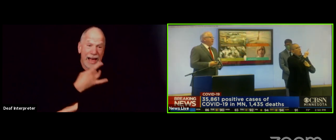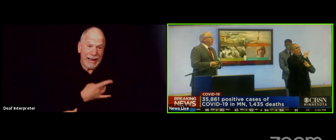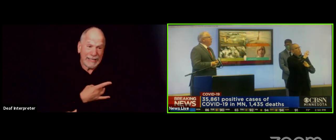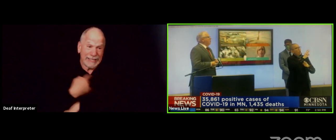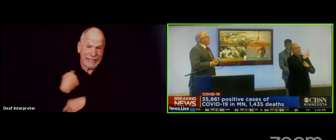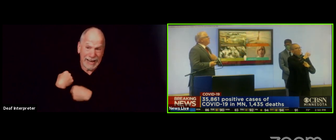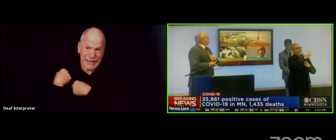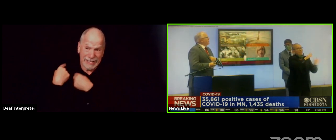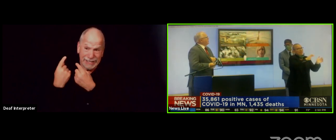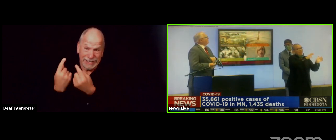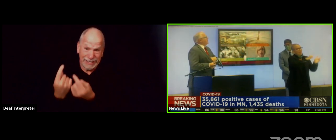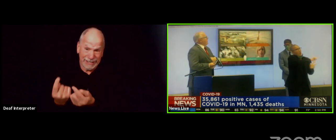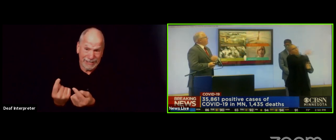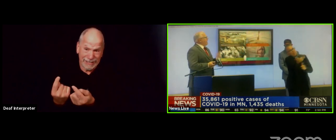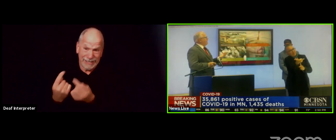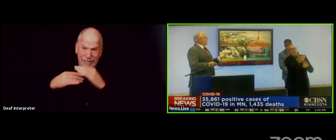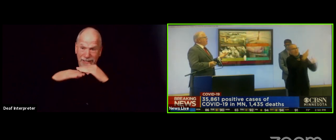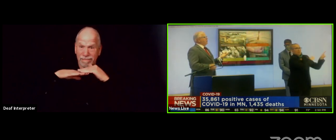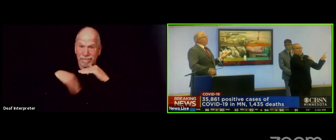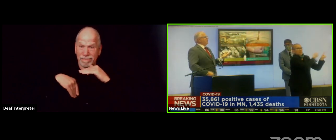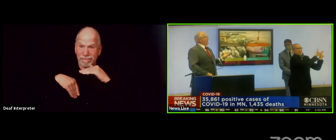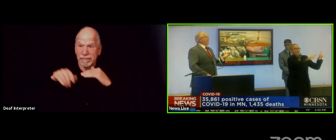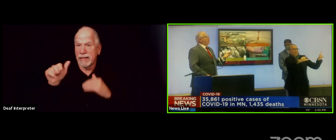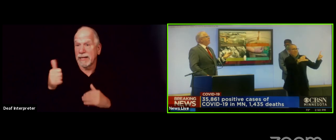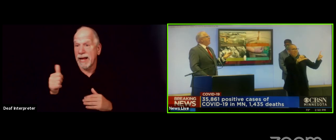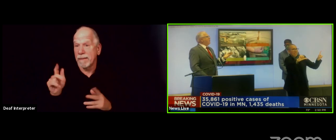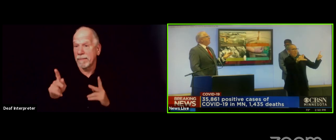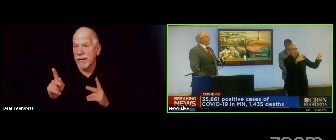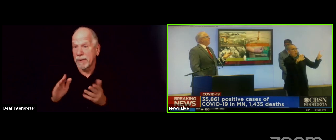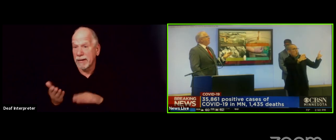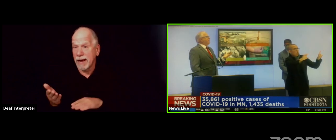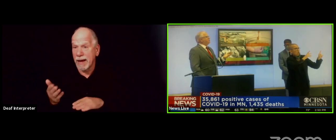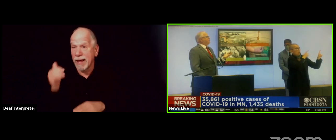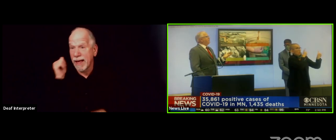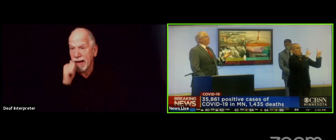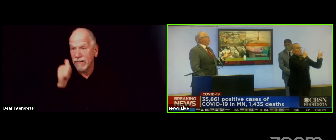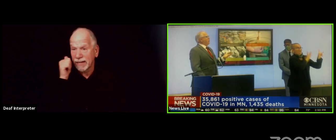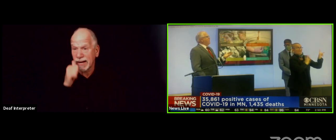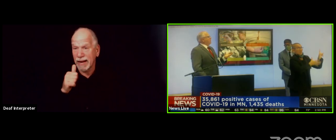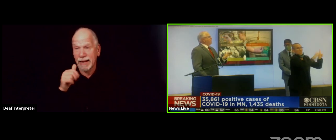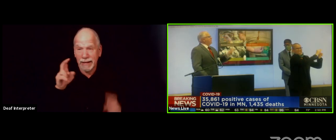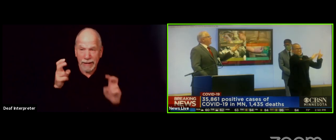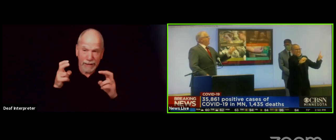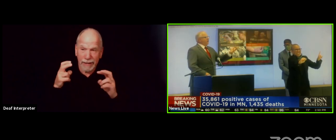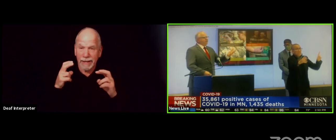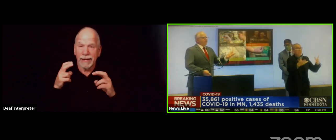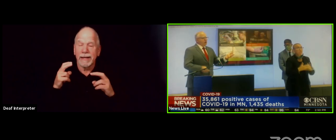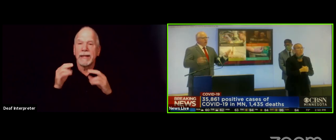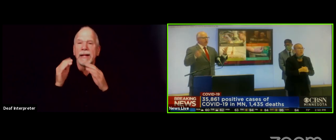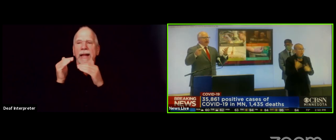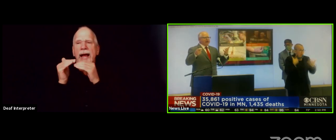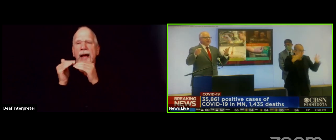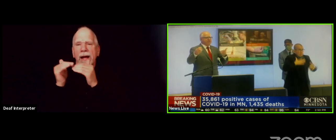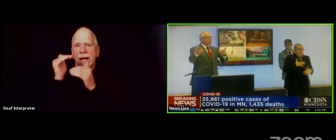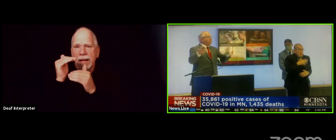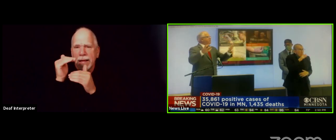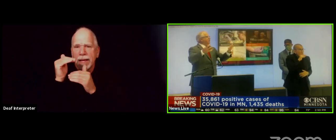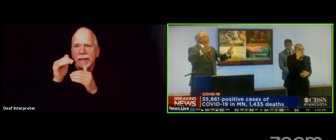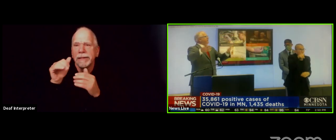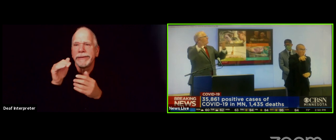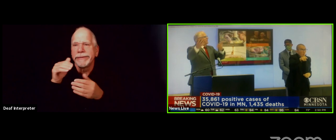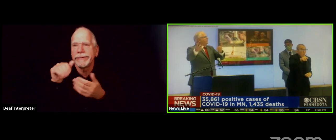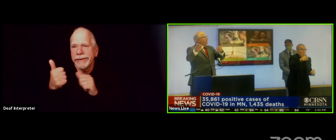Center. Well, once we saw them do that, my argument was I would not want my mother on a gym floor to be being cared for, or as they move